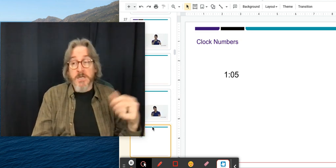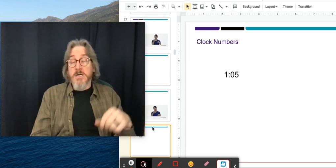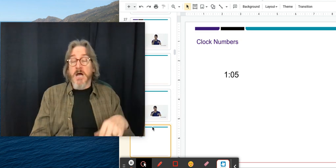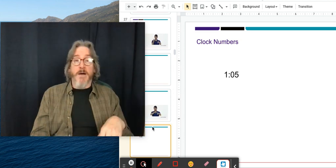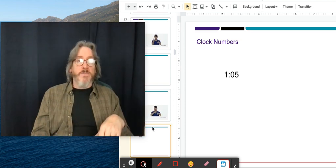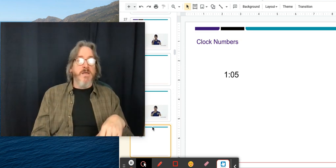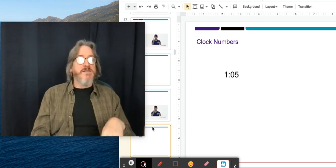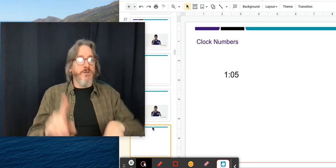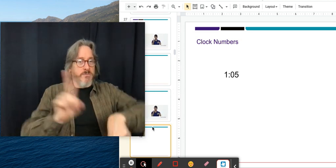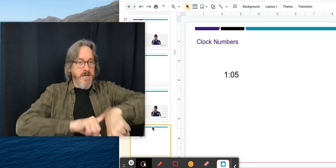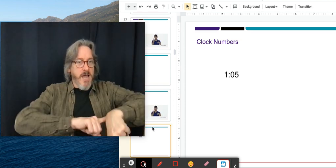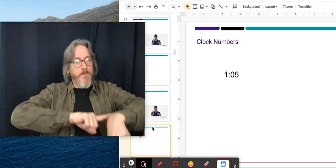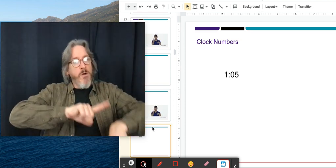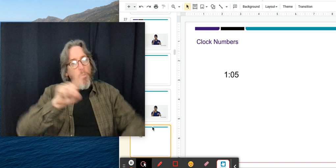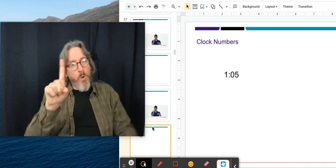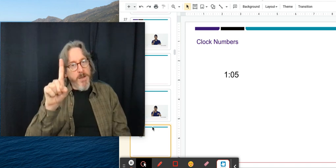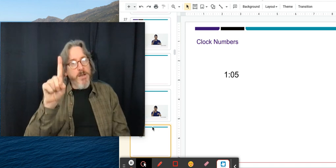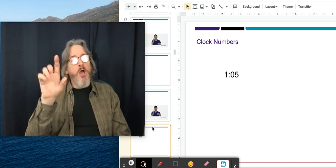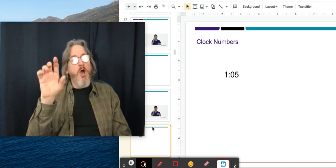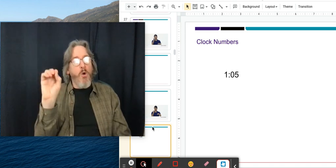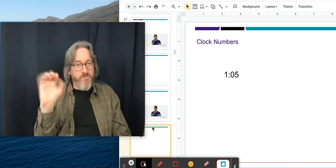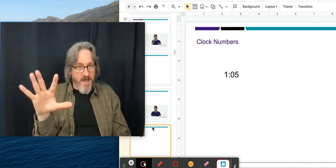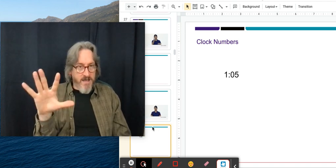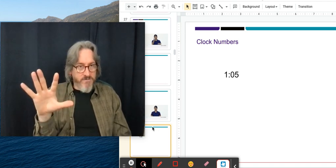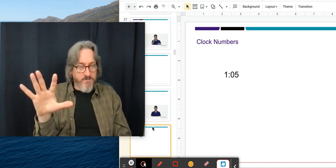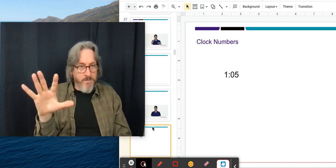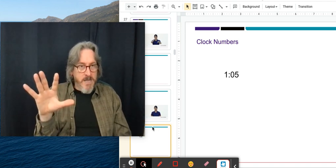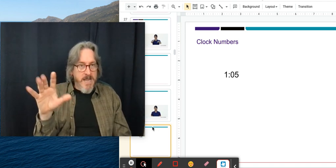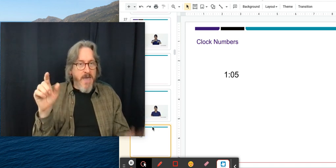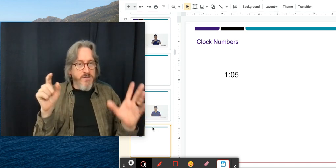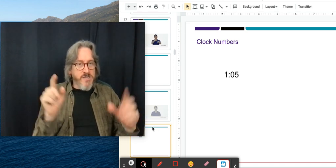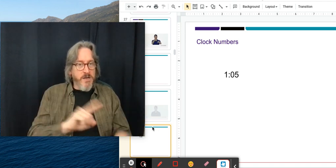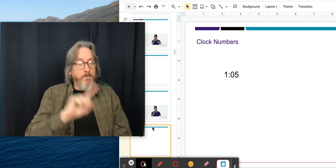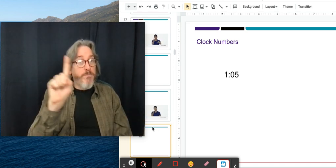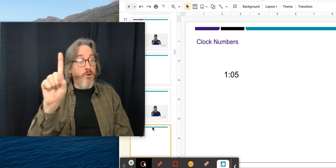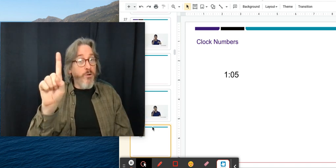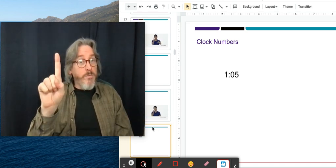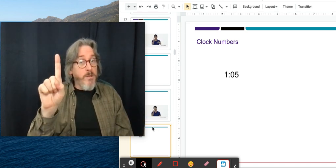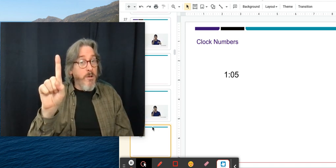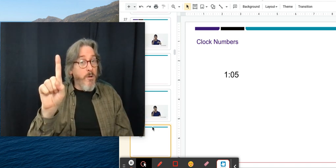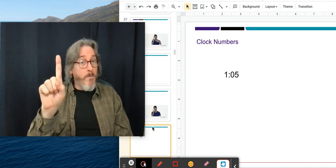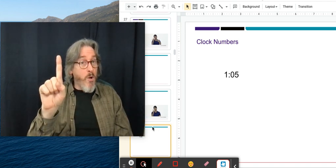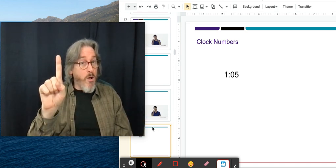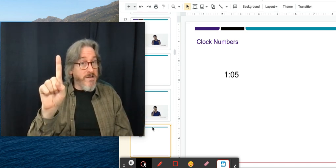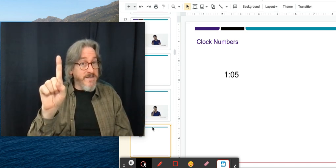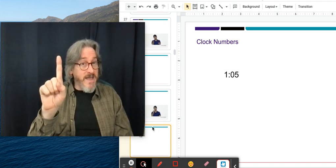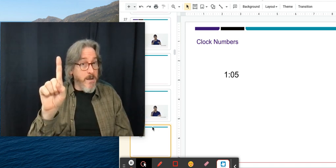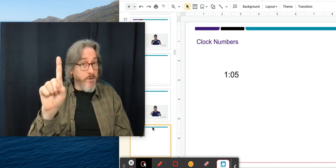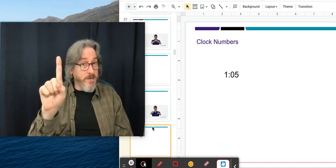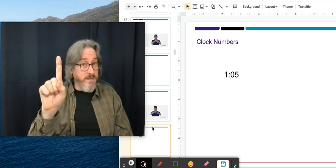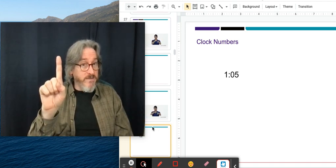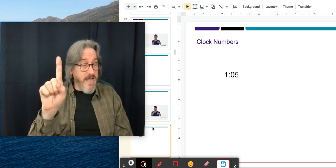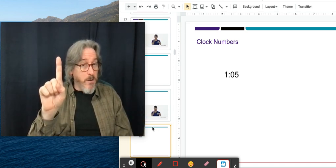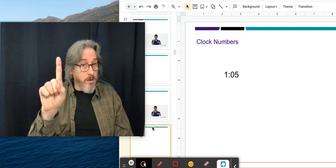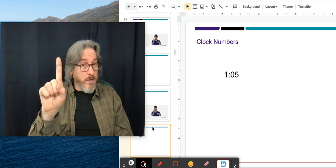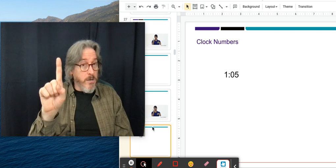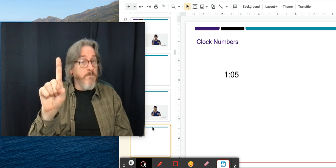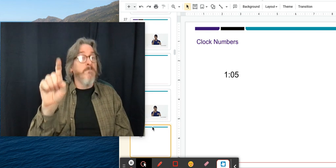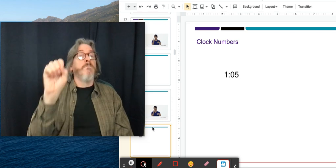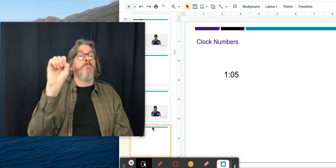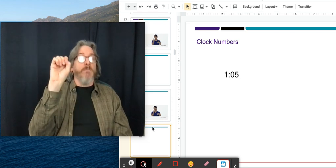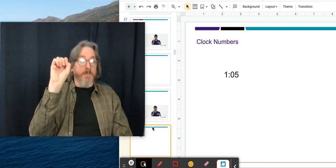hours. So time 1:05. And there's a little boom, pause on that number, leave the